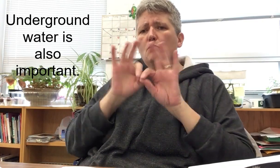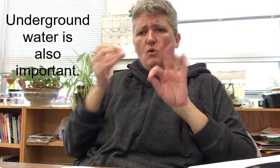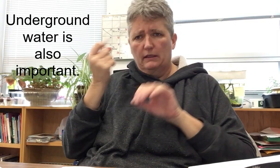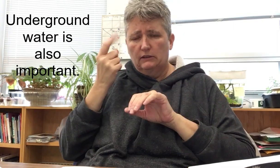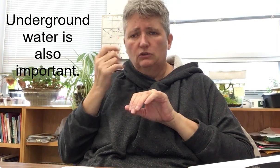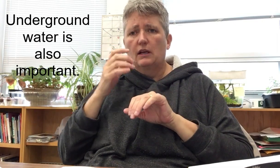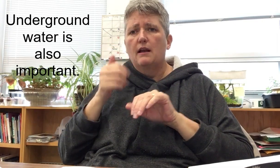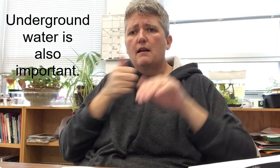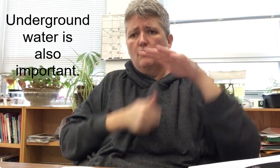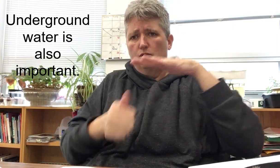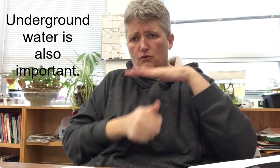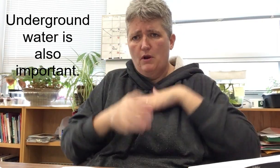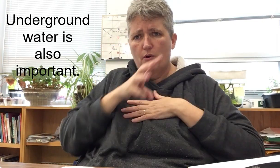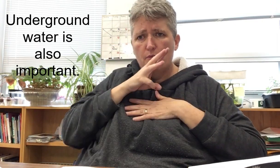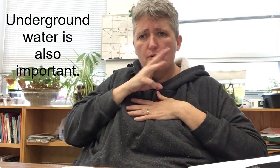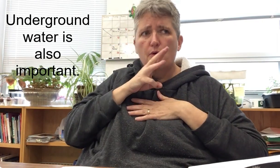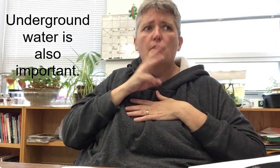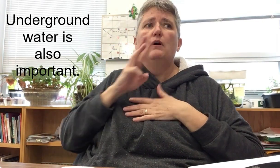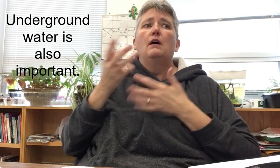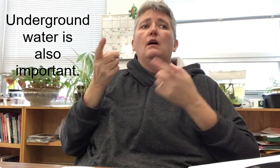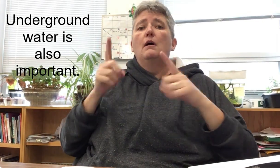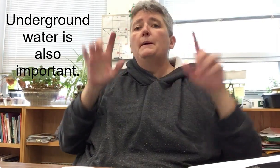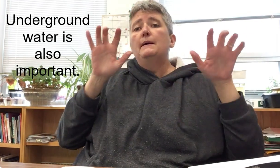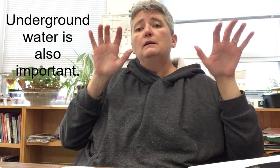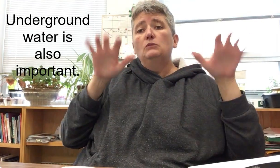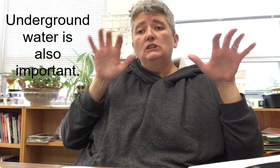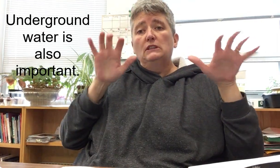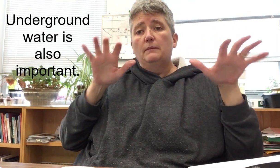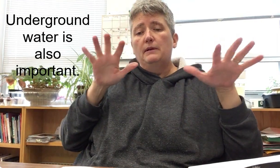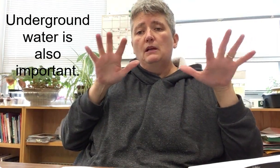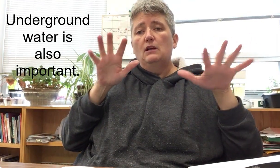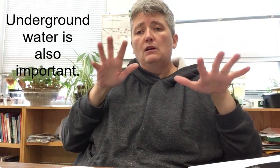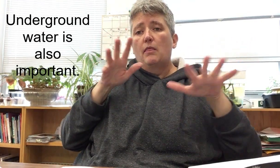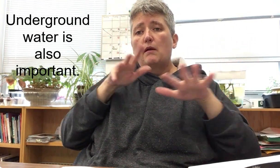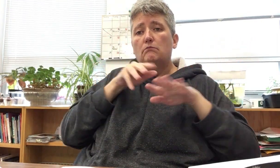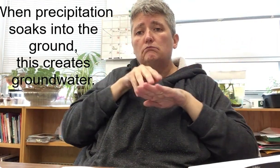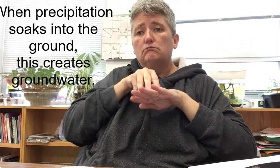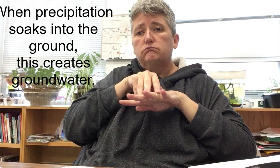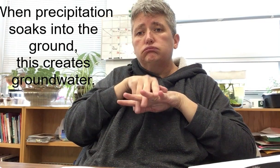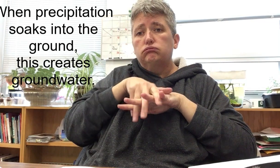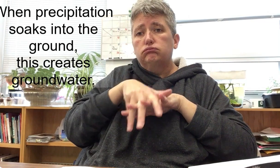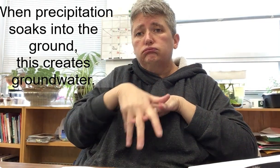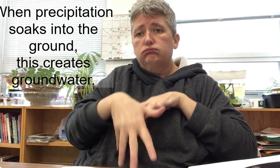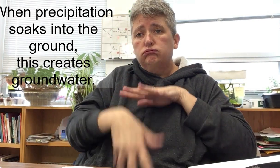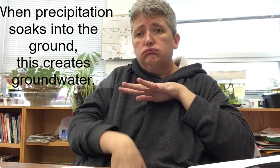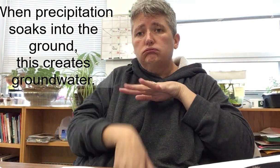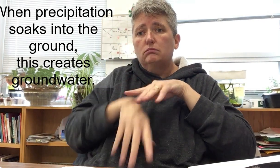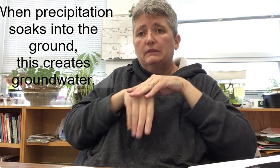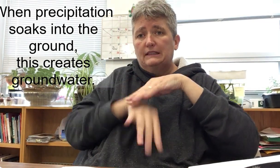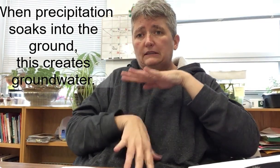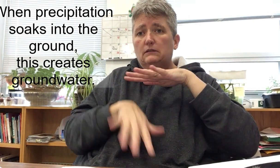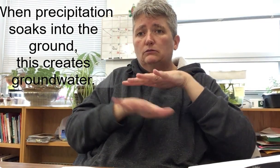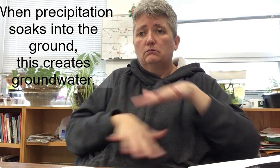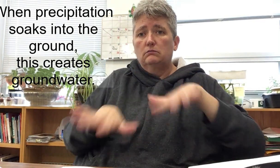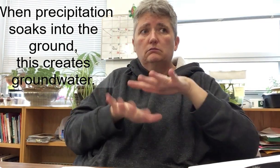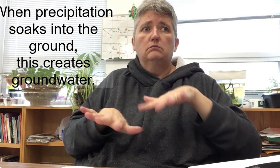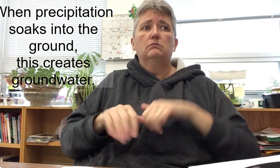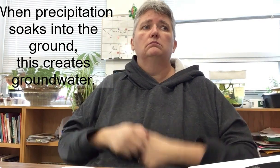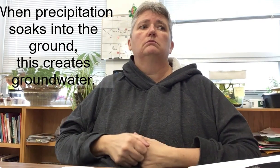underground water, so it rains or precipitates and the water embeds or goes into the ground. And sometimes